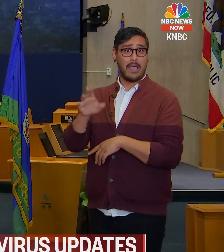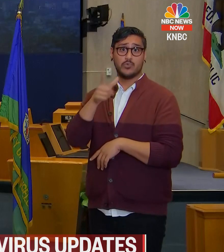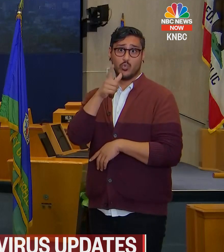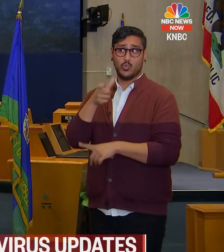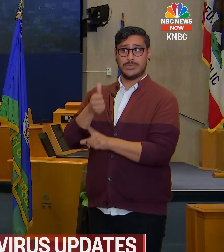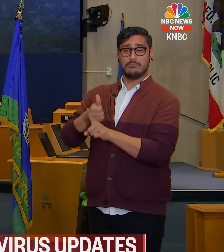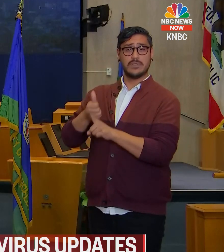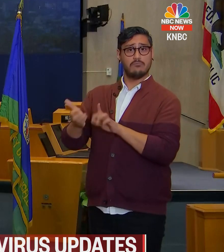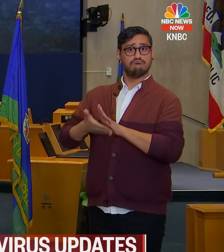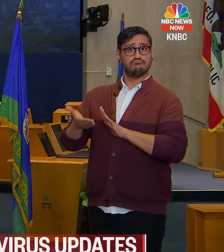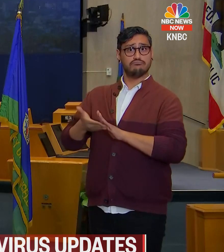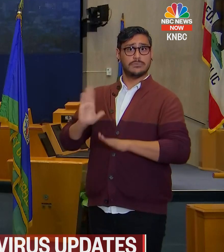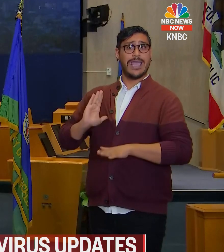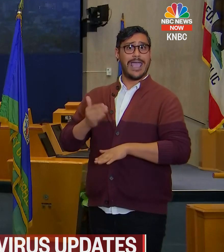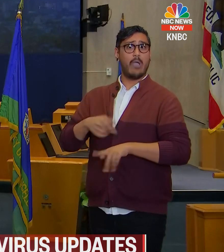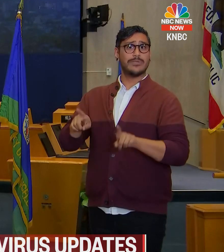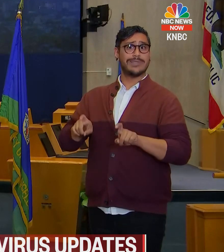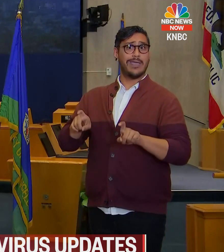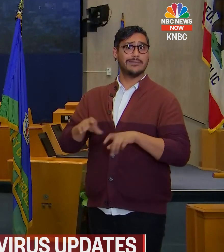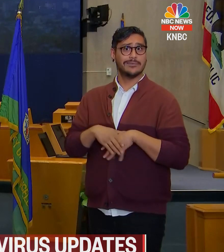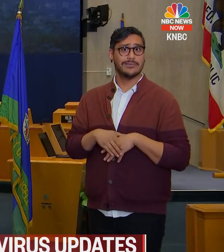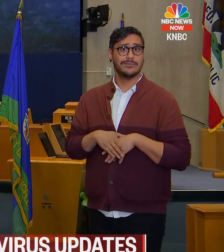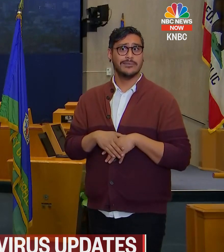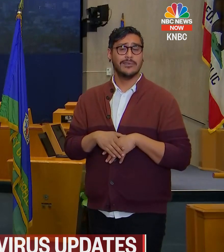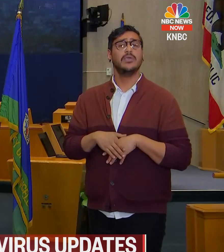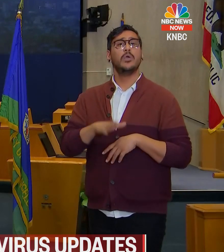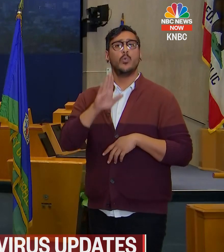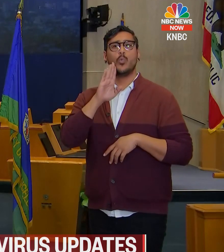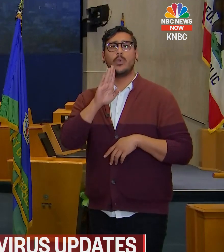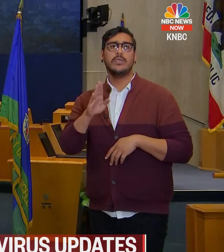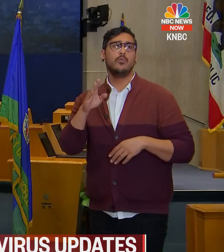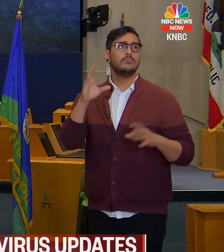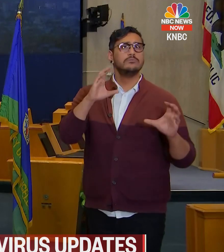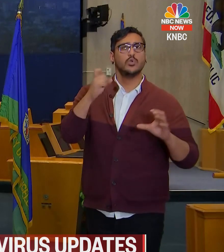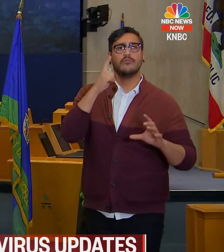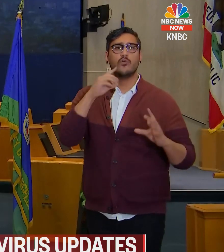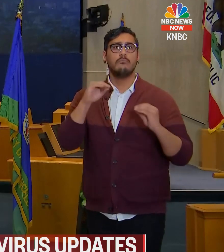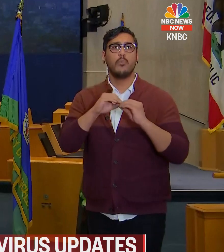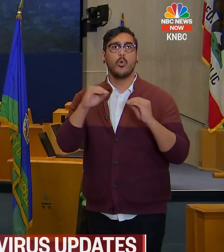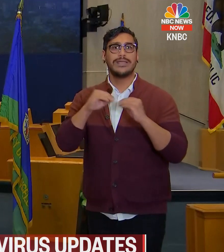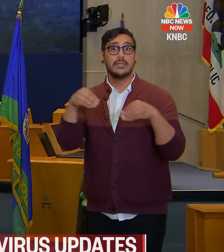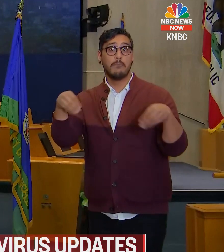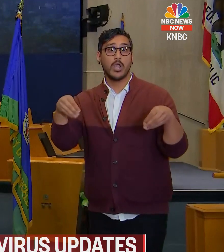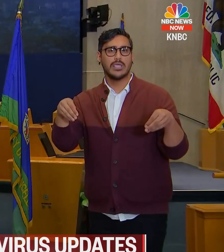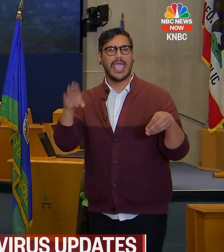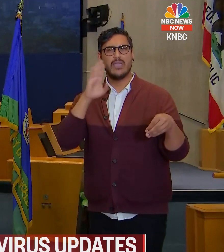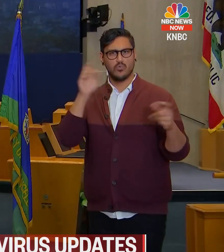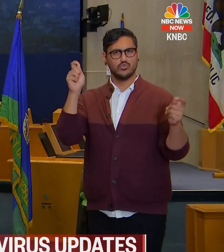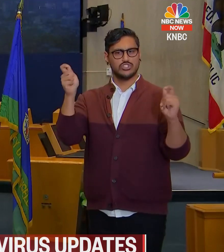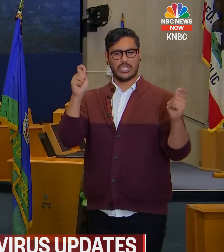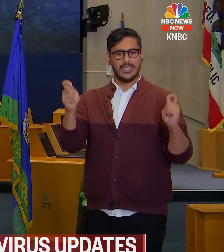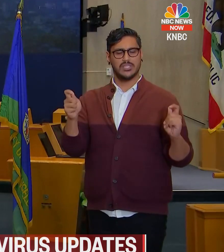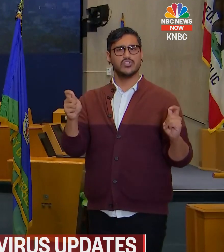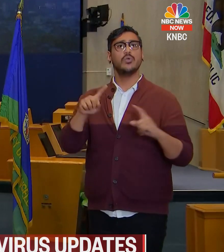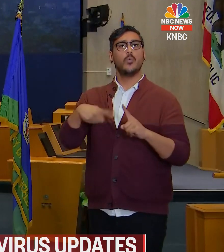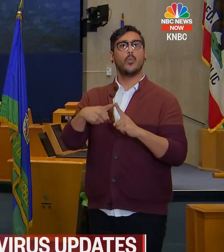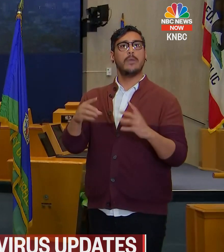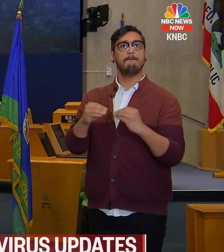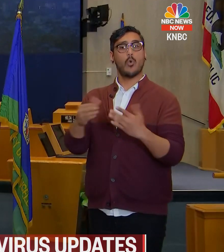specimens. We'll continue monitoring the innovation in the market, and we'll pivot as needed as new testing processes come